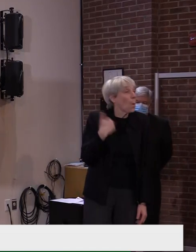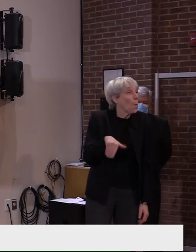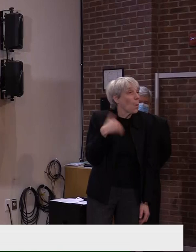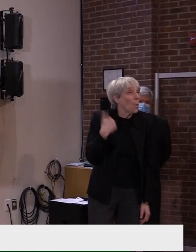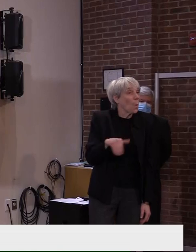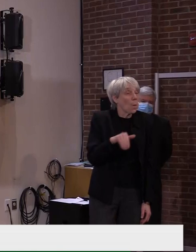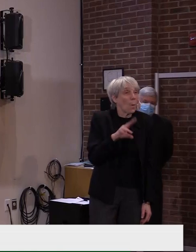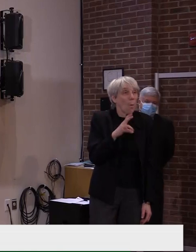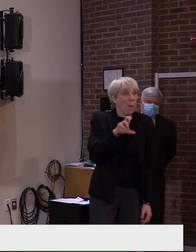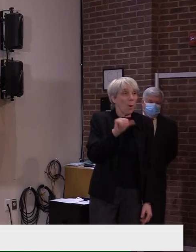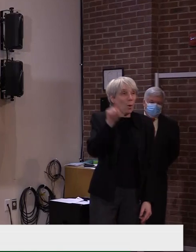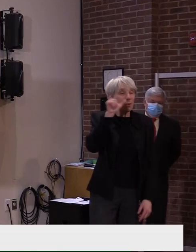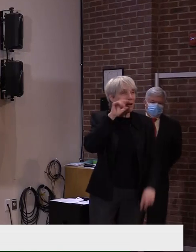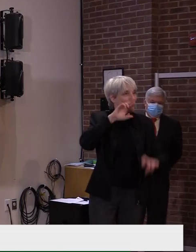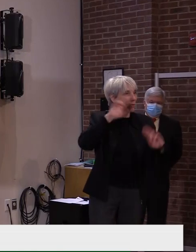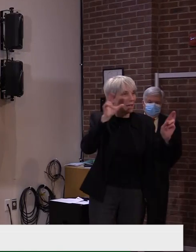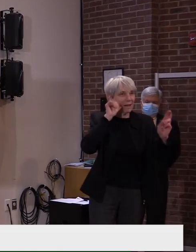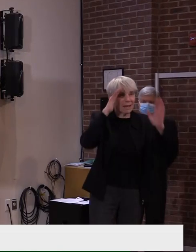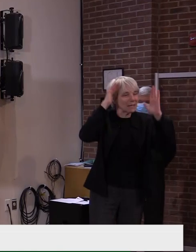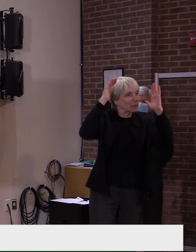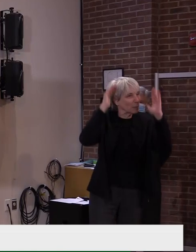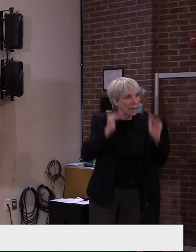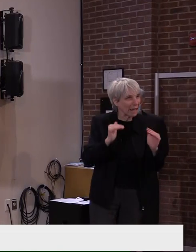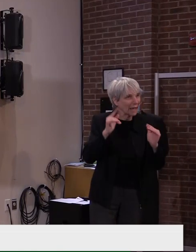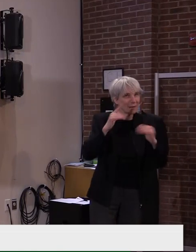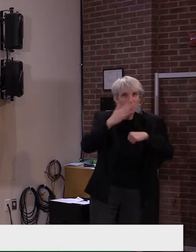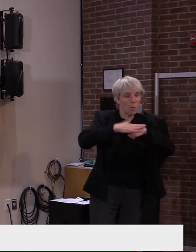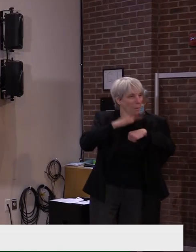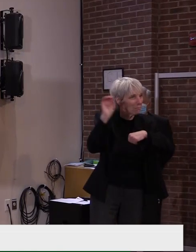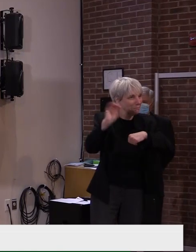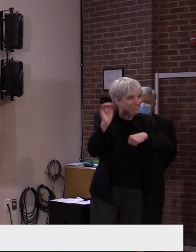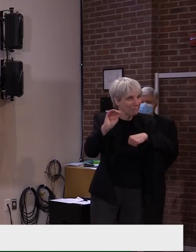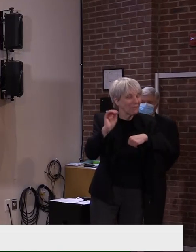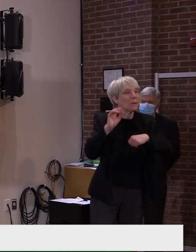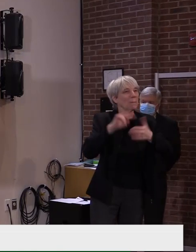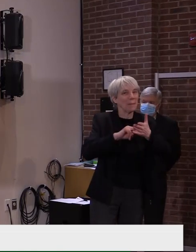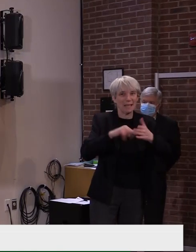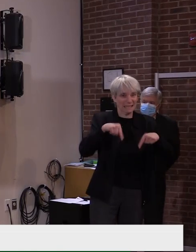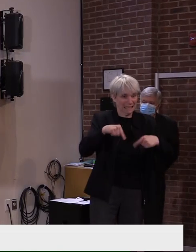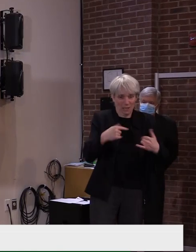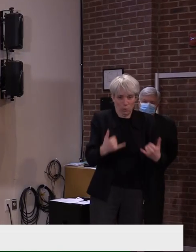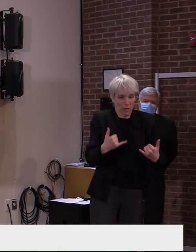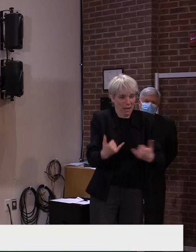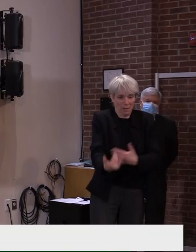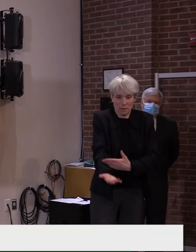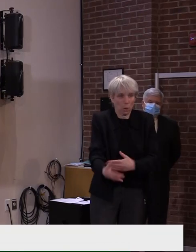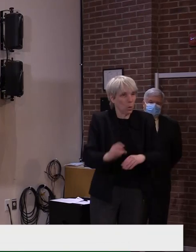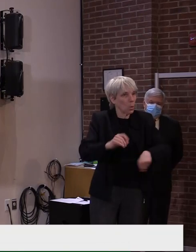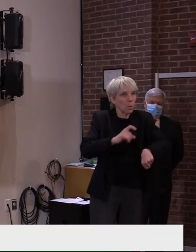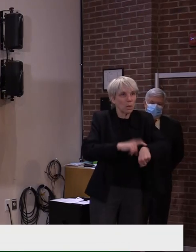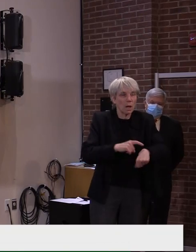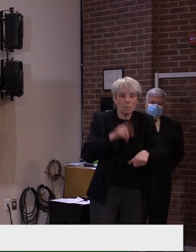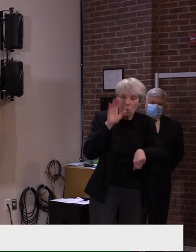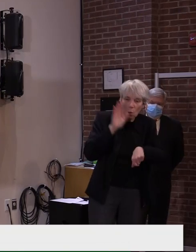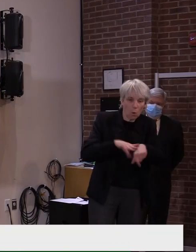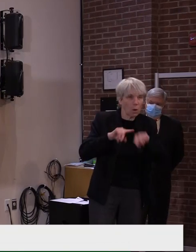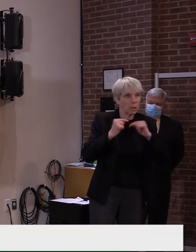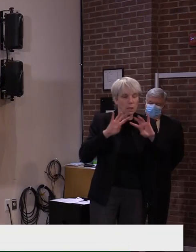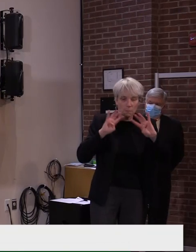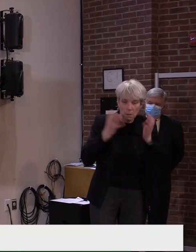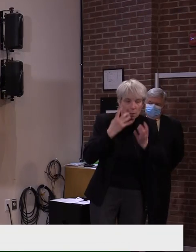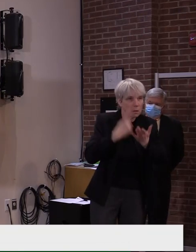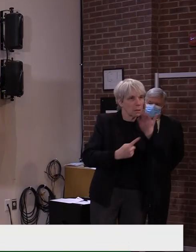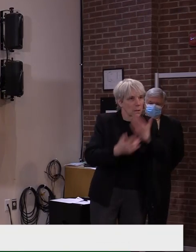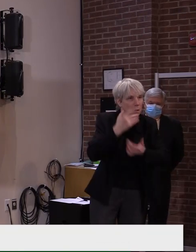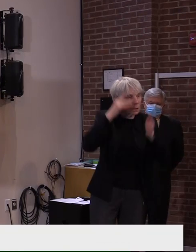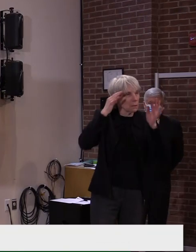haven't gotten together as a team. I had any opportunity this morning to talk about this at great length, about what we're going to do for the